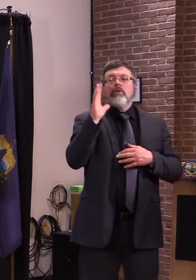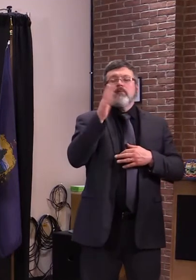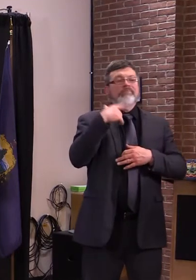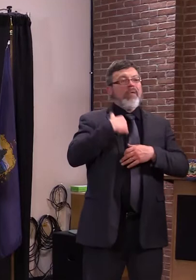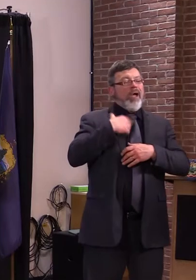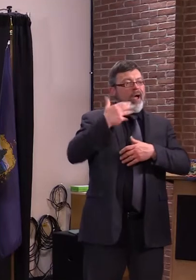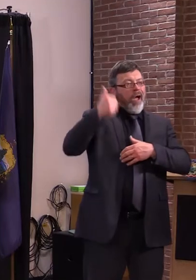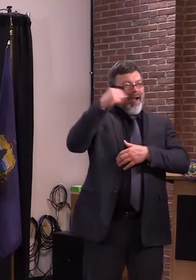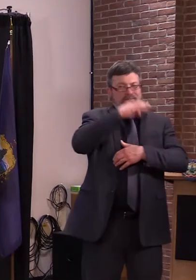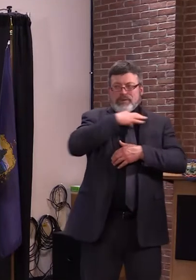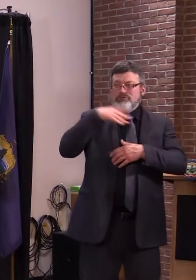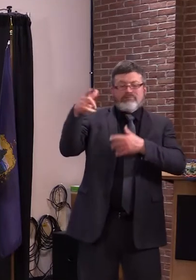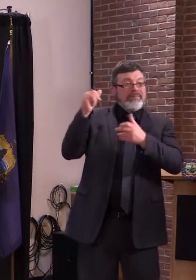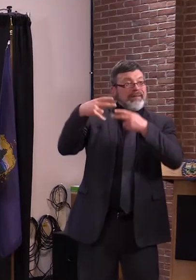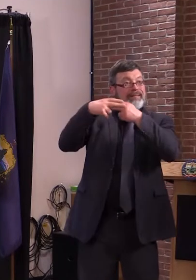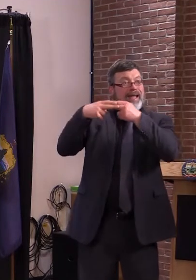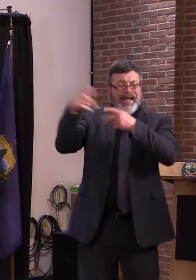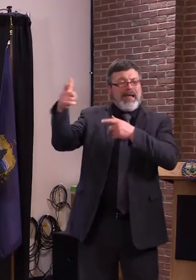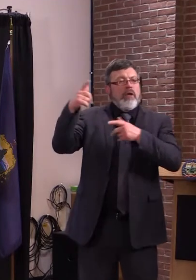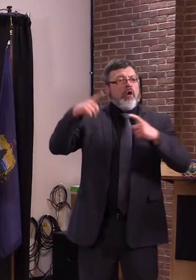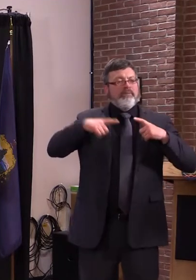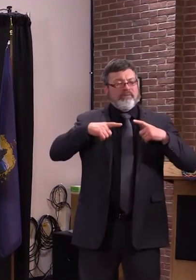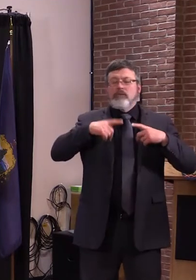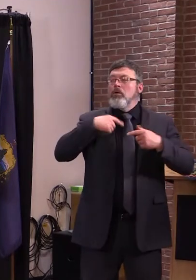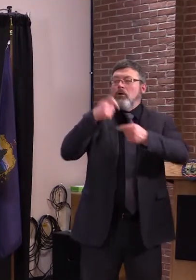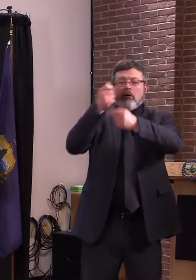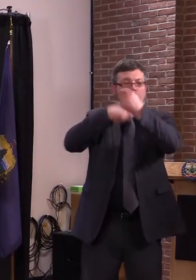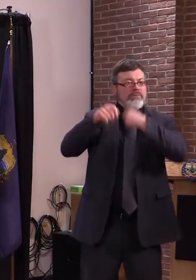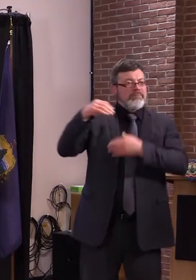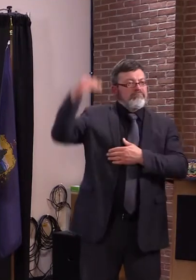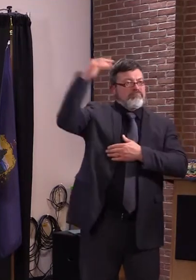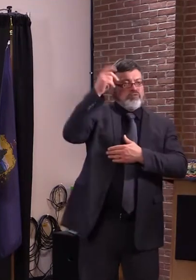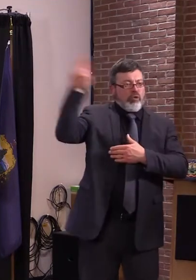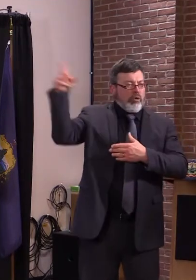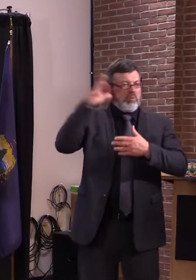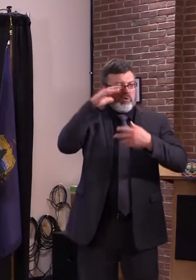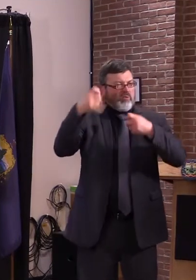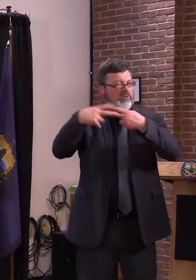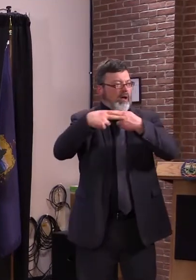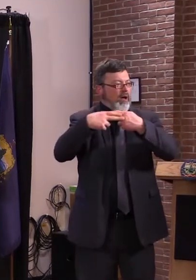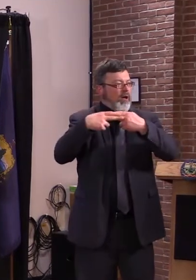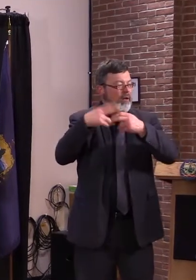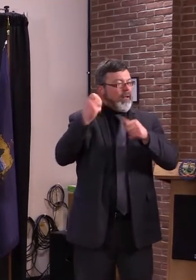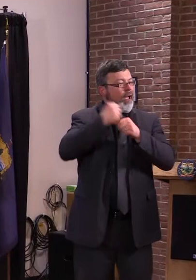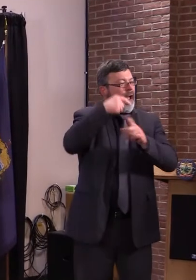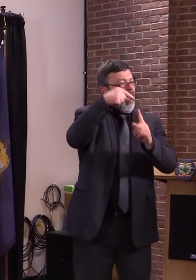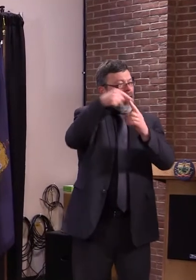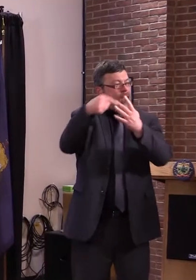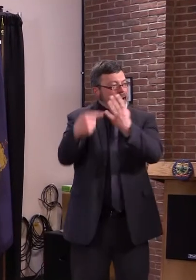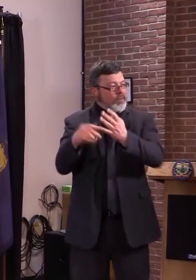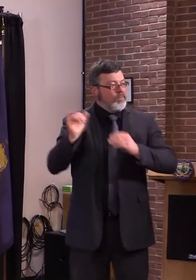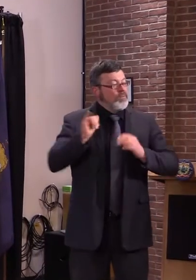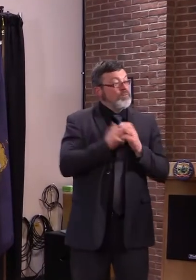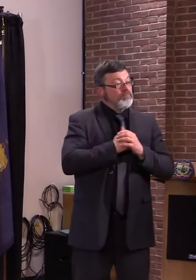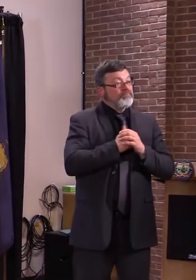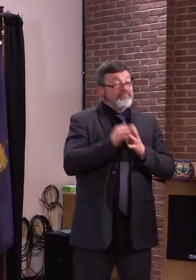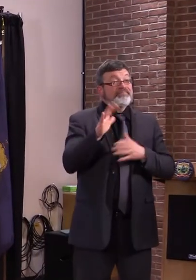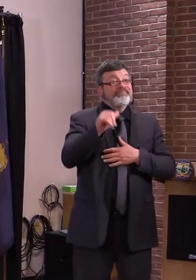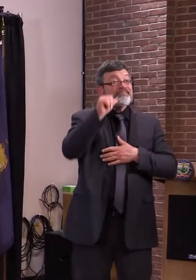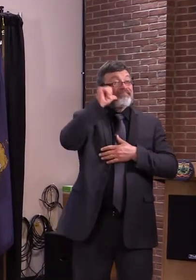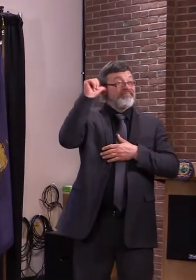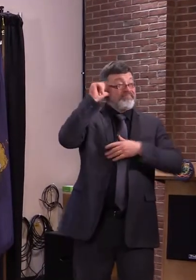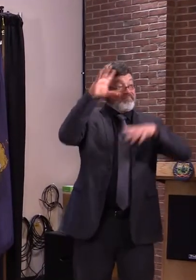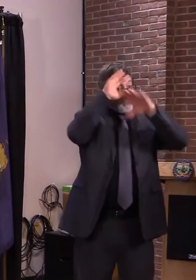to yesterday's holiday, the full modeling presentation will be posted on the DFIR website